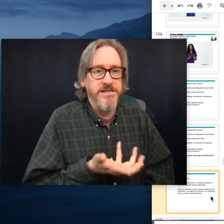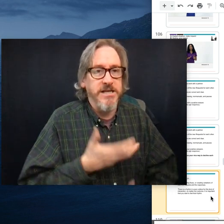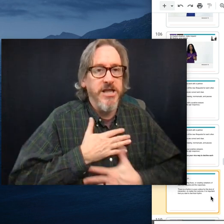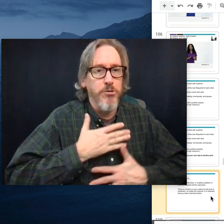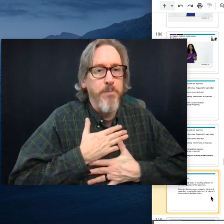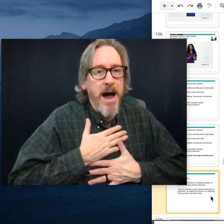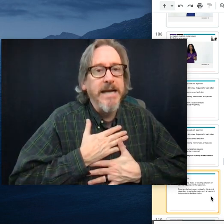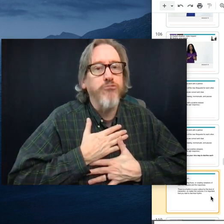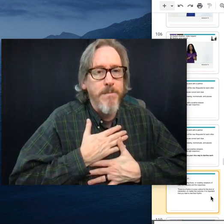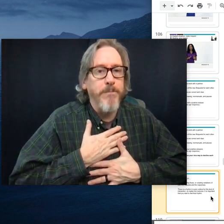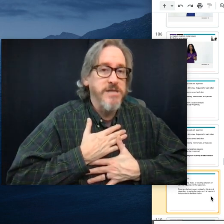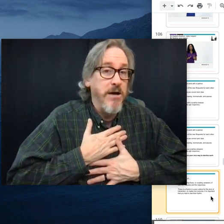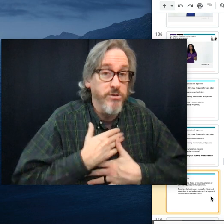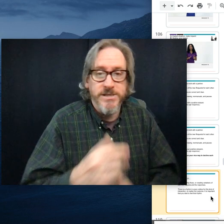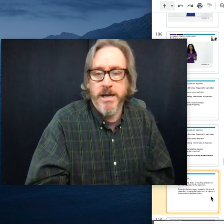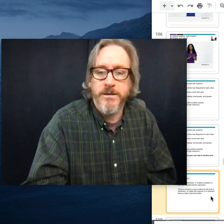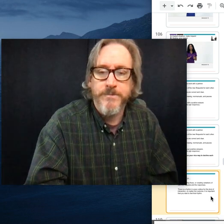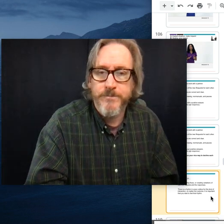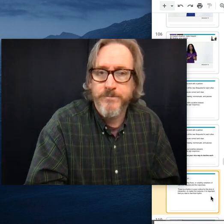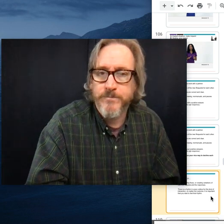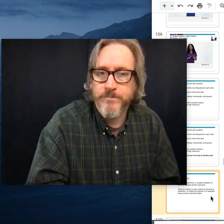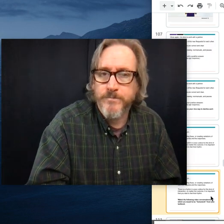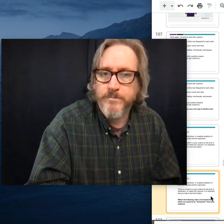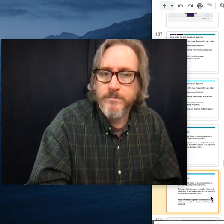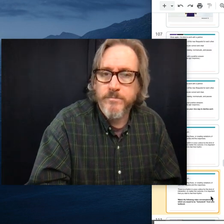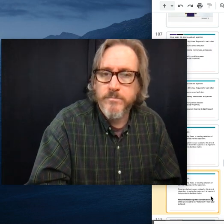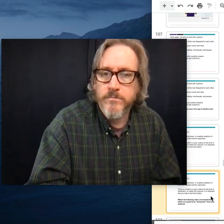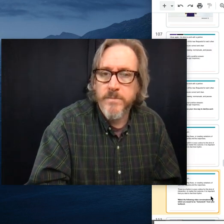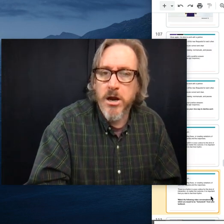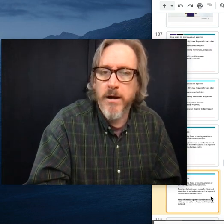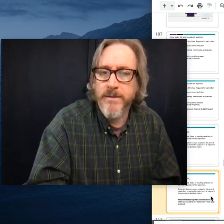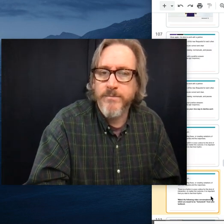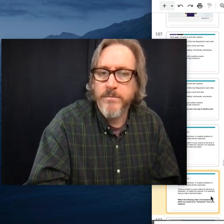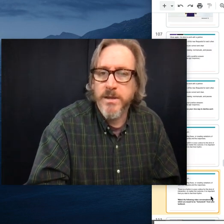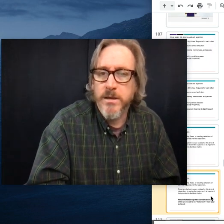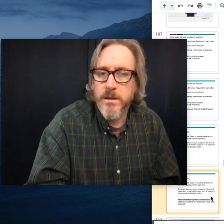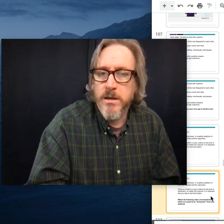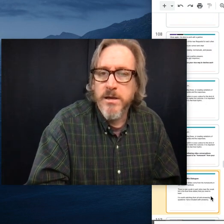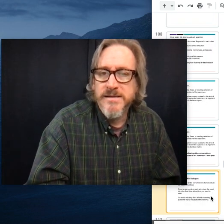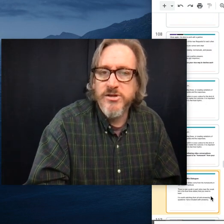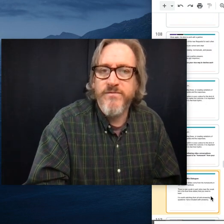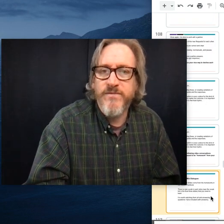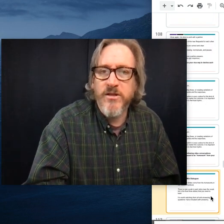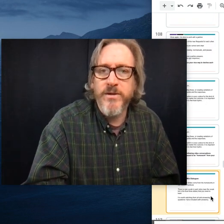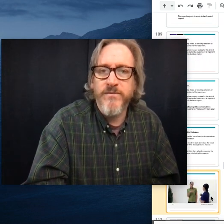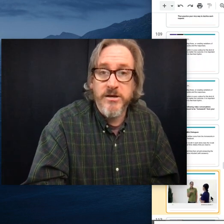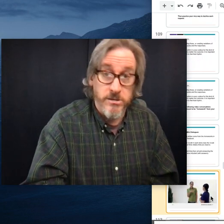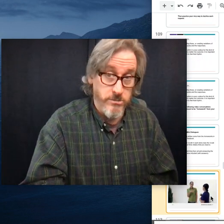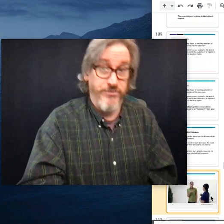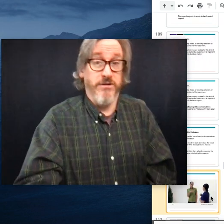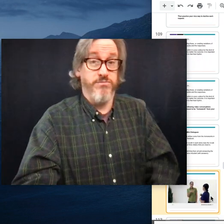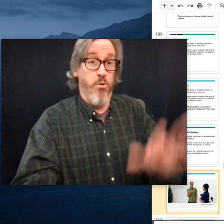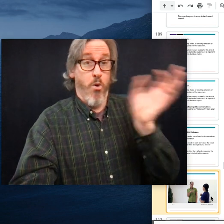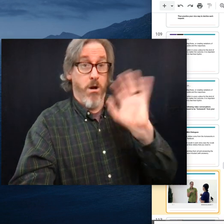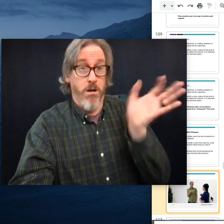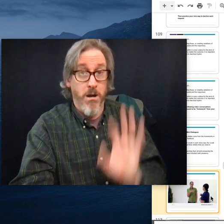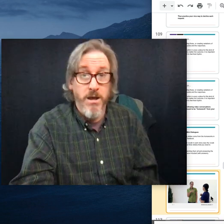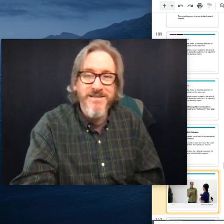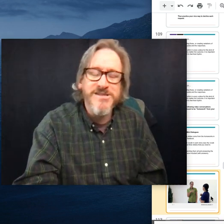Invariably during the summer, there's always a fruit fly around somewhere, right? And it's always like in your eyesight. So try to catch it. Missed